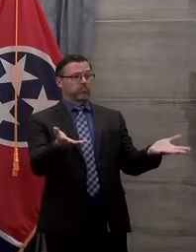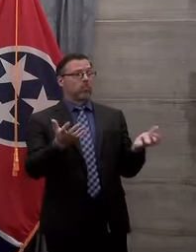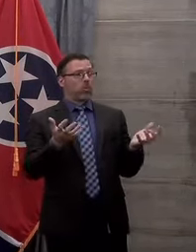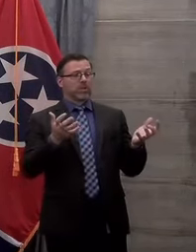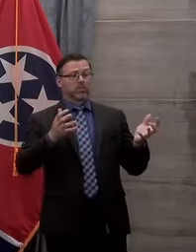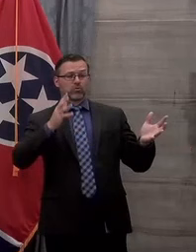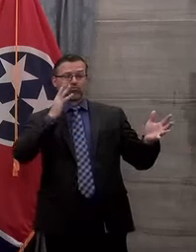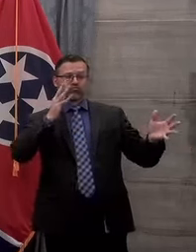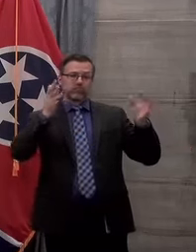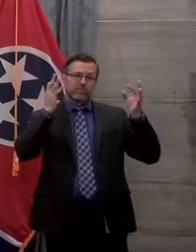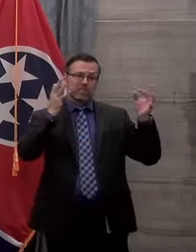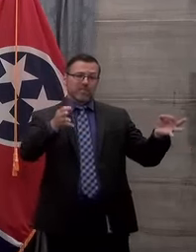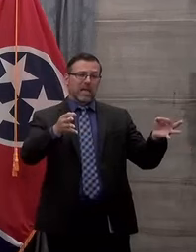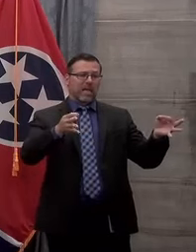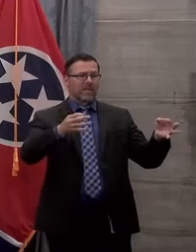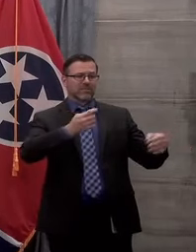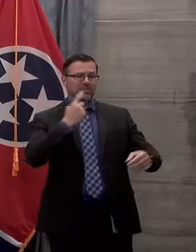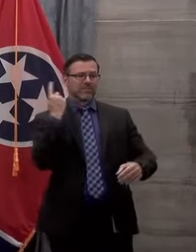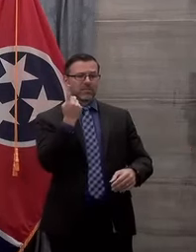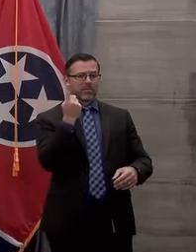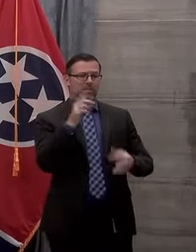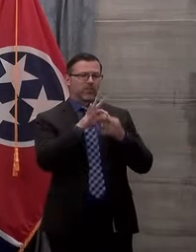is as